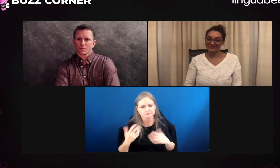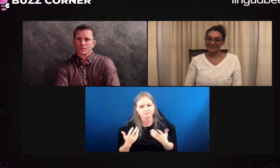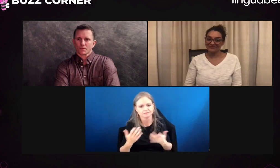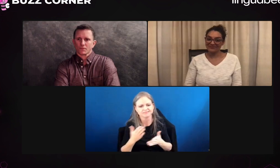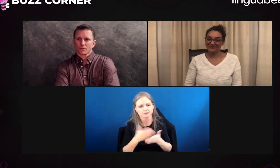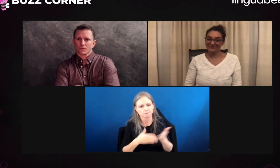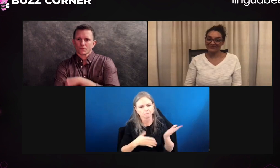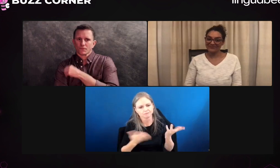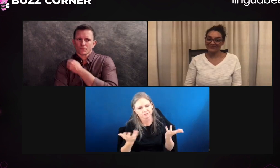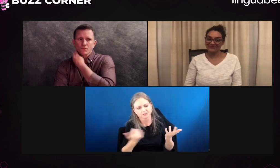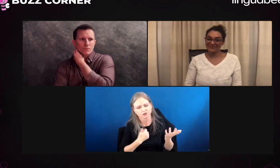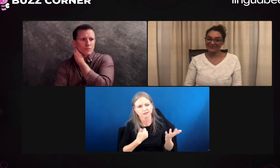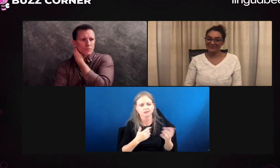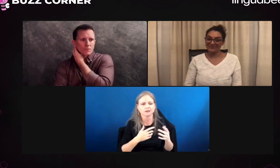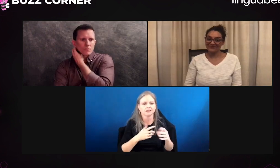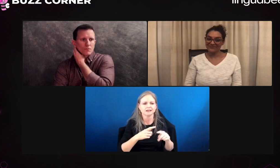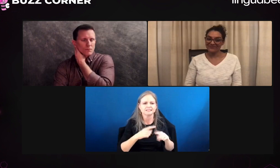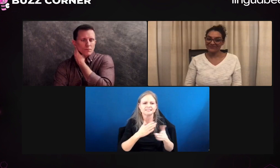for example,